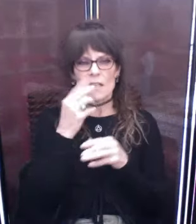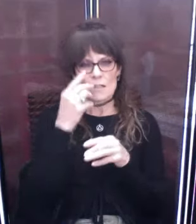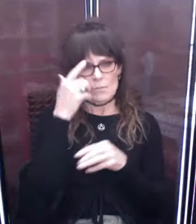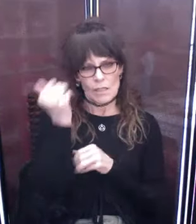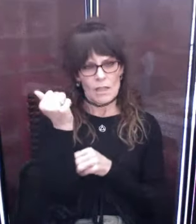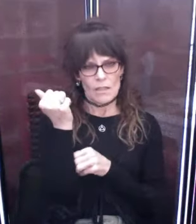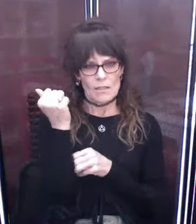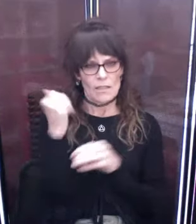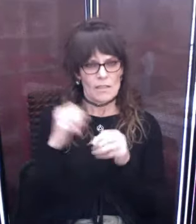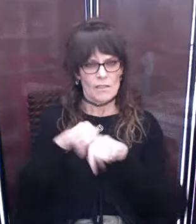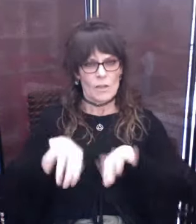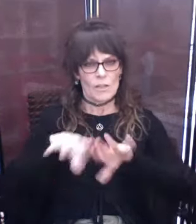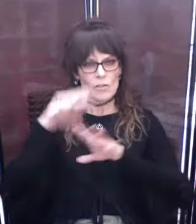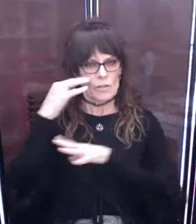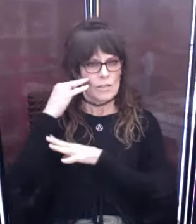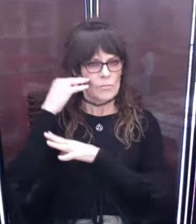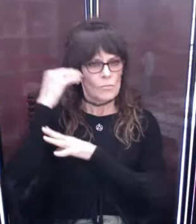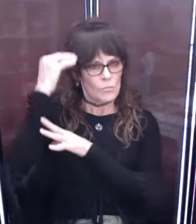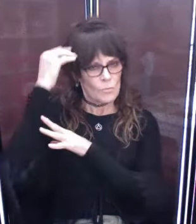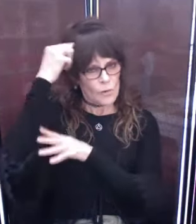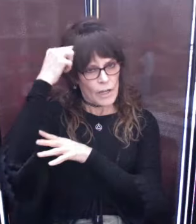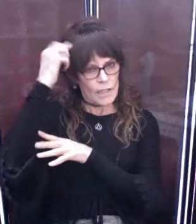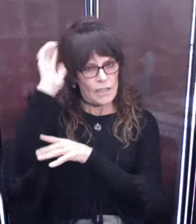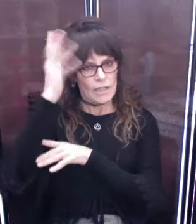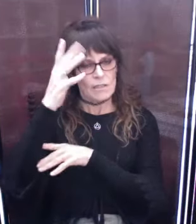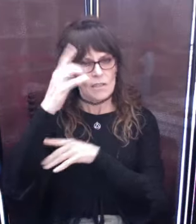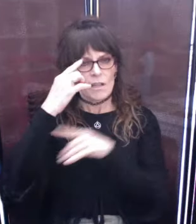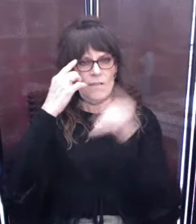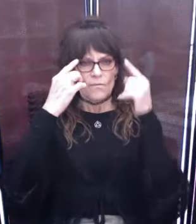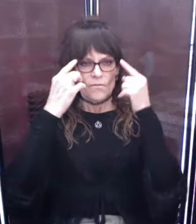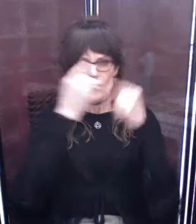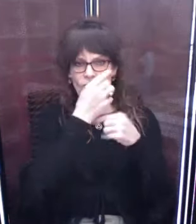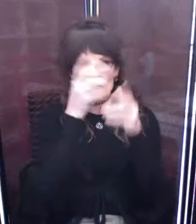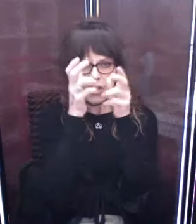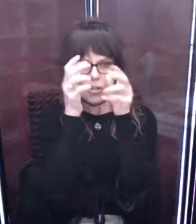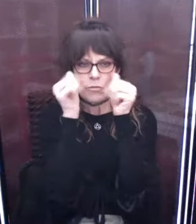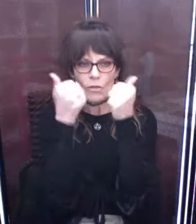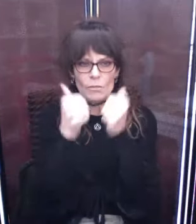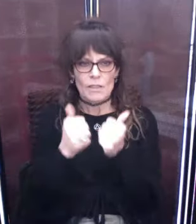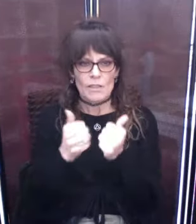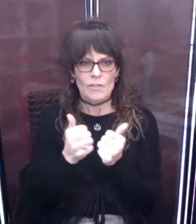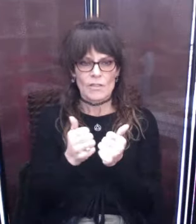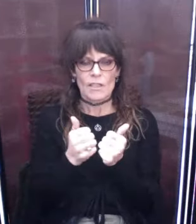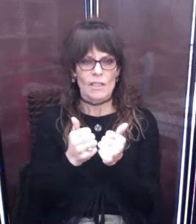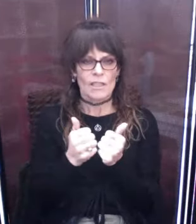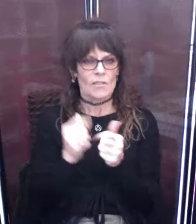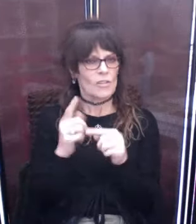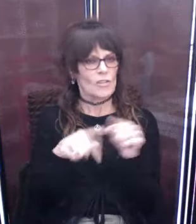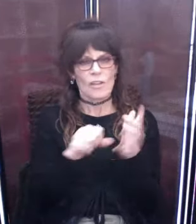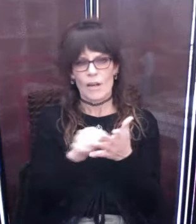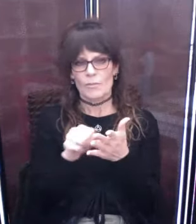brain, and he was going to be losing his vision in the next day or so. It was inoperable. It was a matter